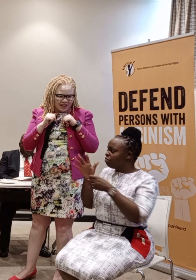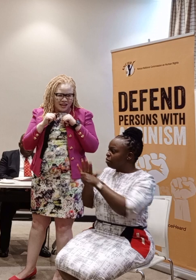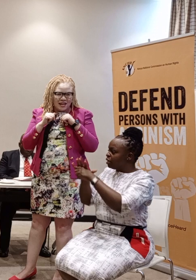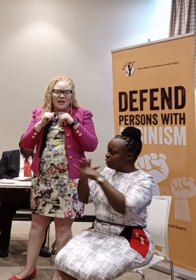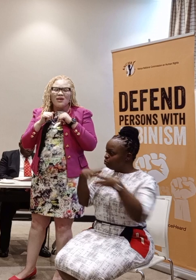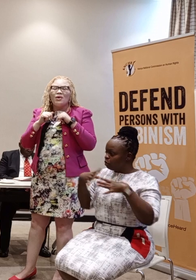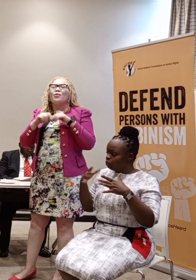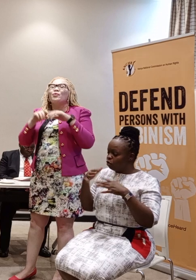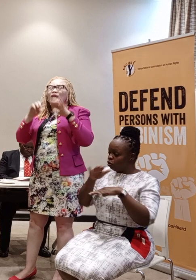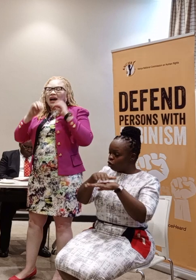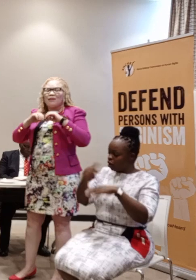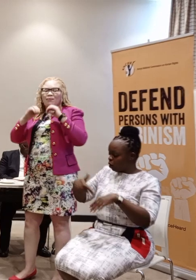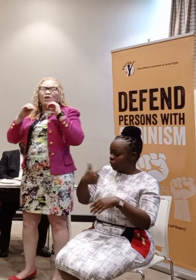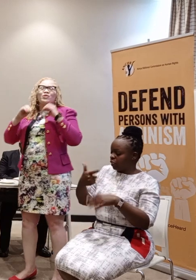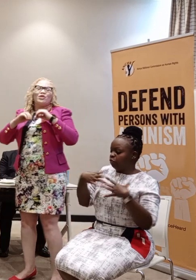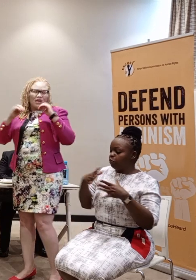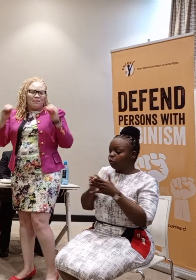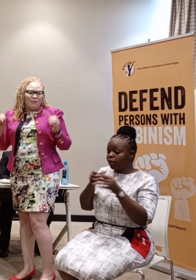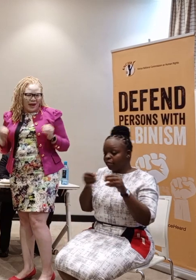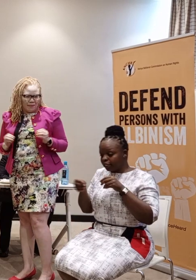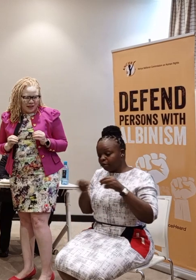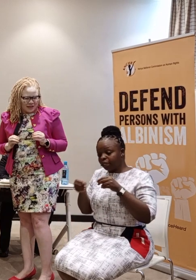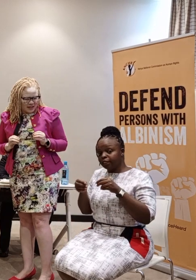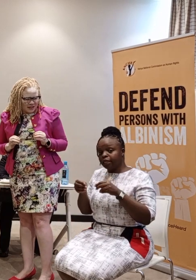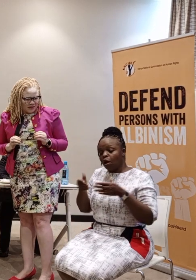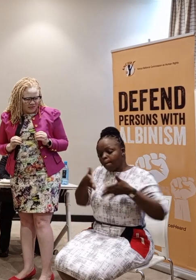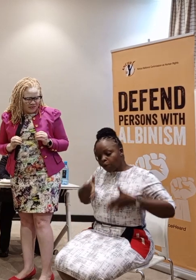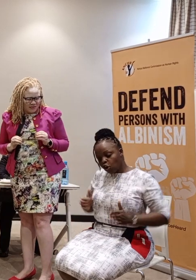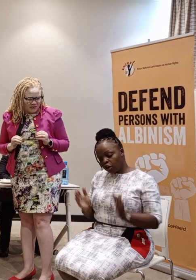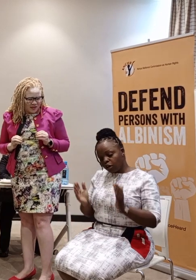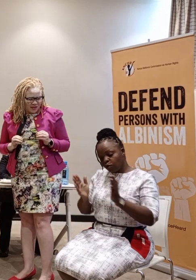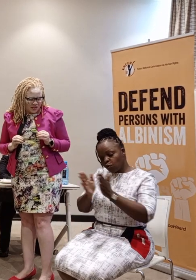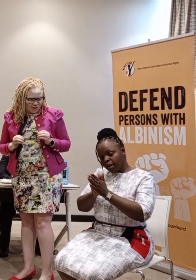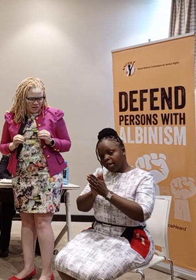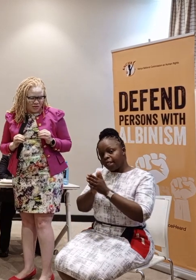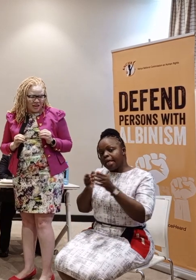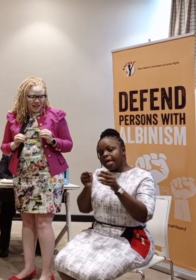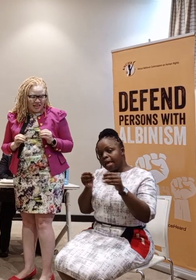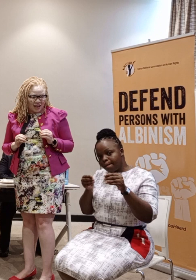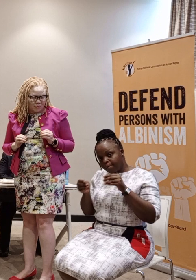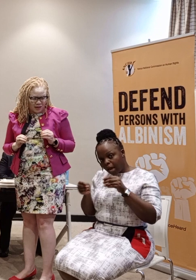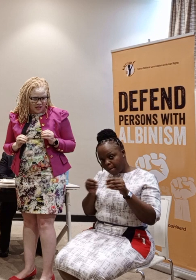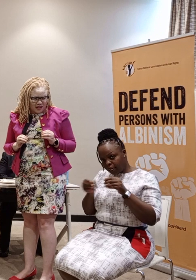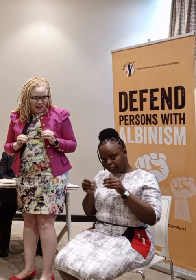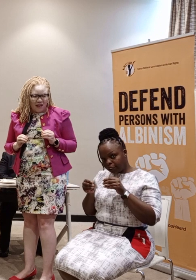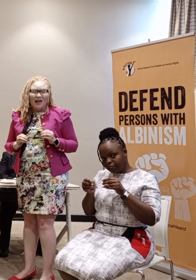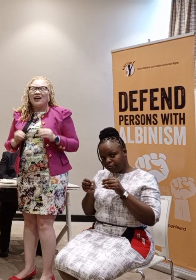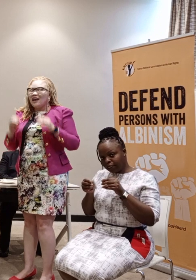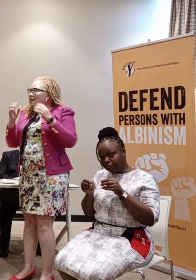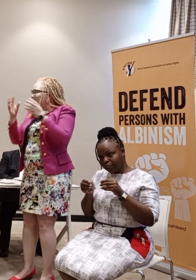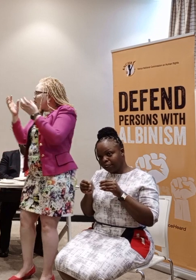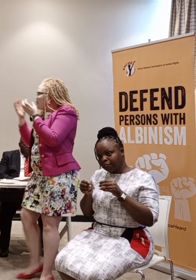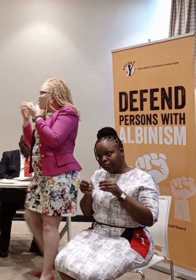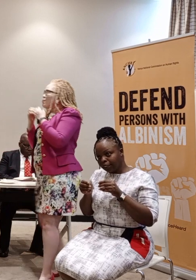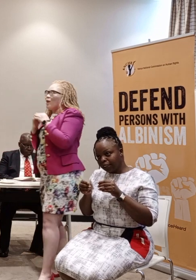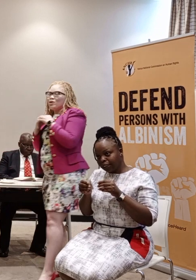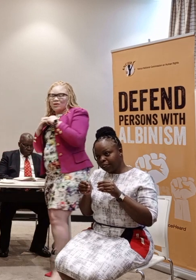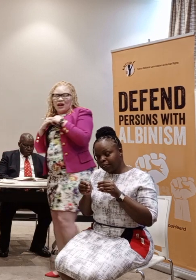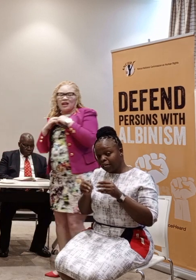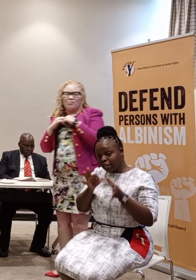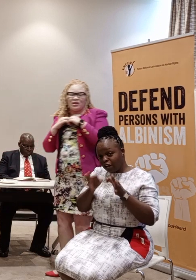disabilities, we are born with impairments. Do we get that point?